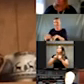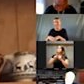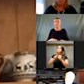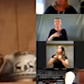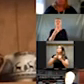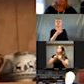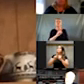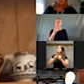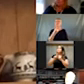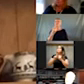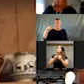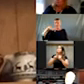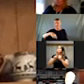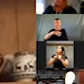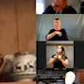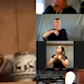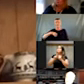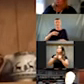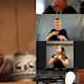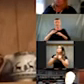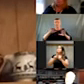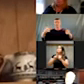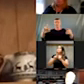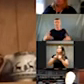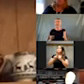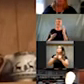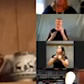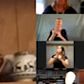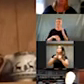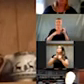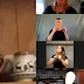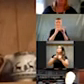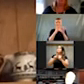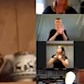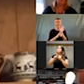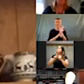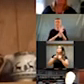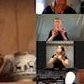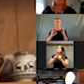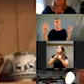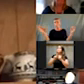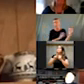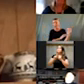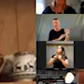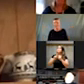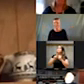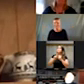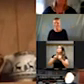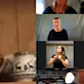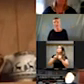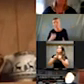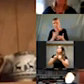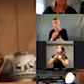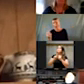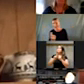2022, this government is planning to introduce an accessibility bill with no teeth. Sure, an independent board